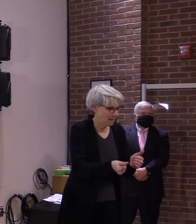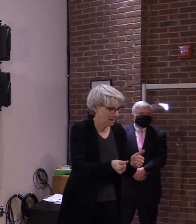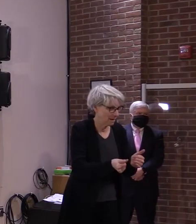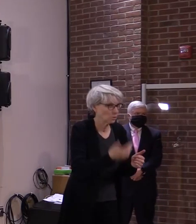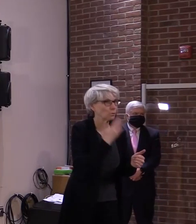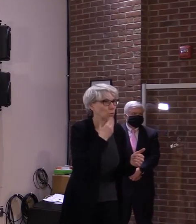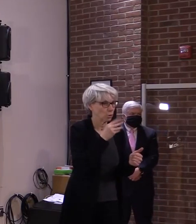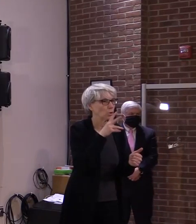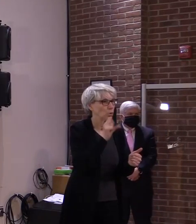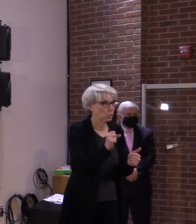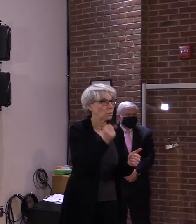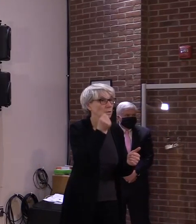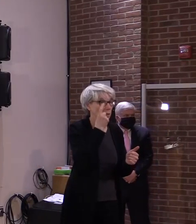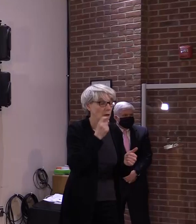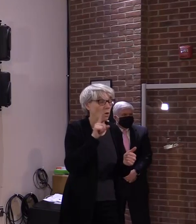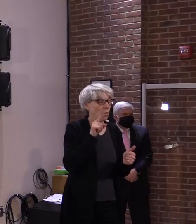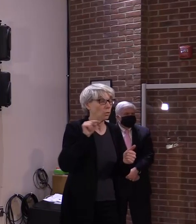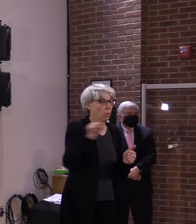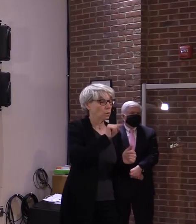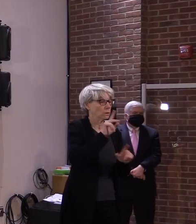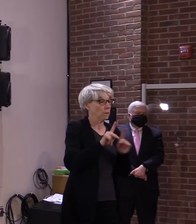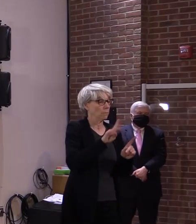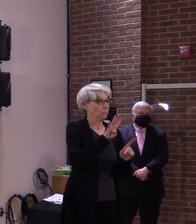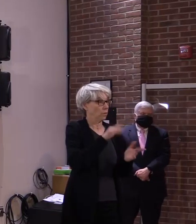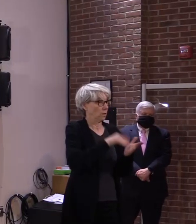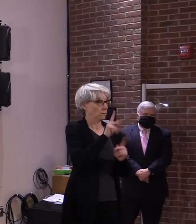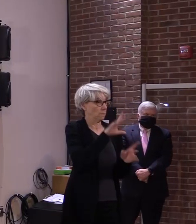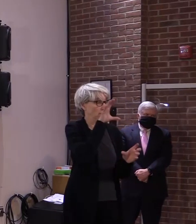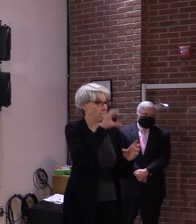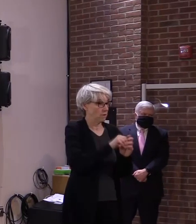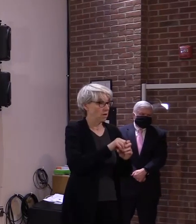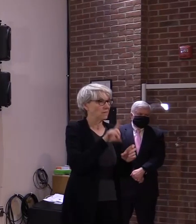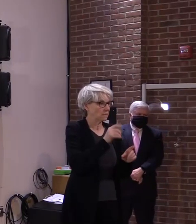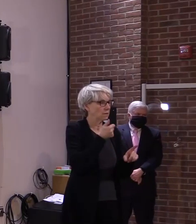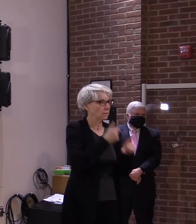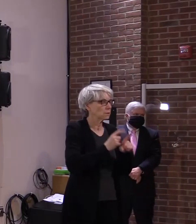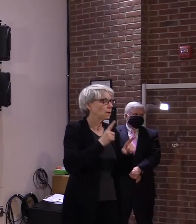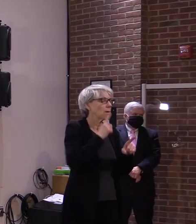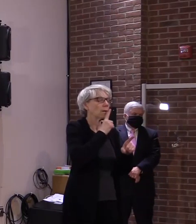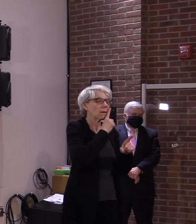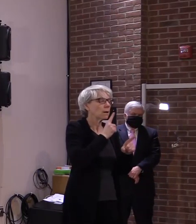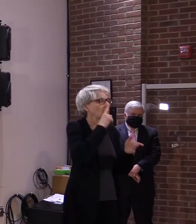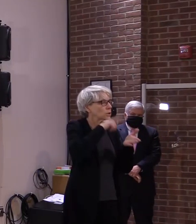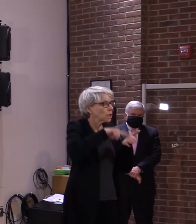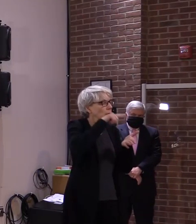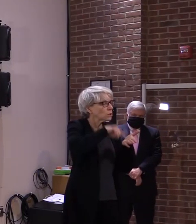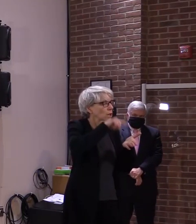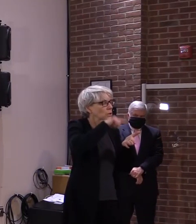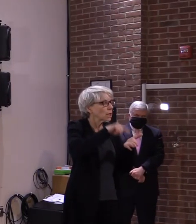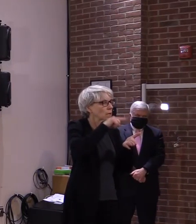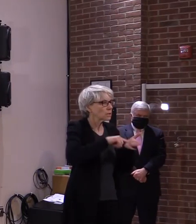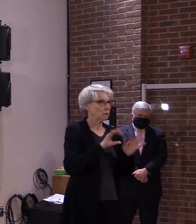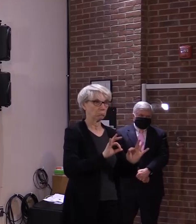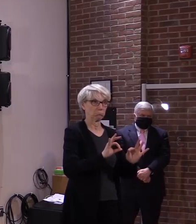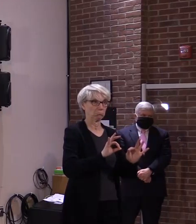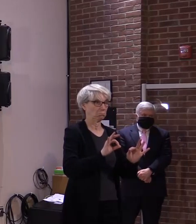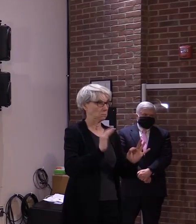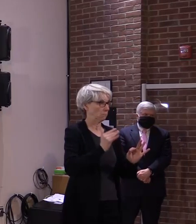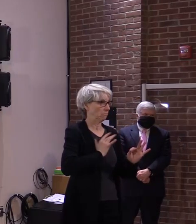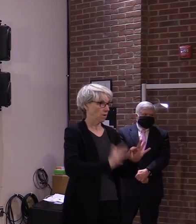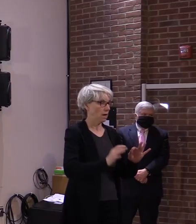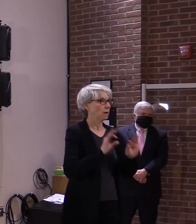continuing basis during the time course of the study. So this data, too, is adding to the now accumulating evidence